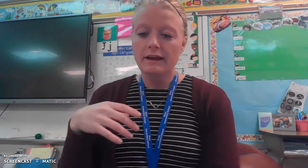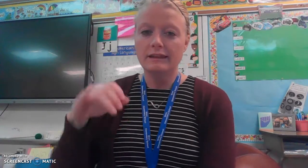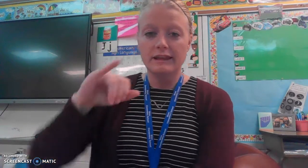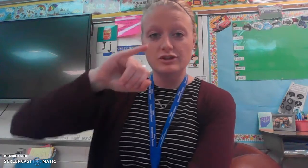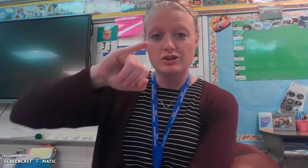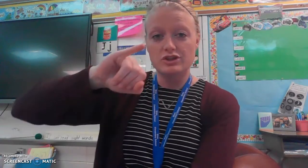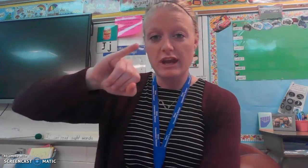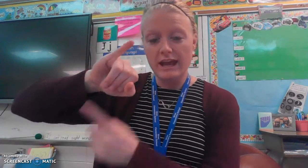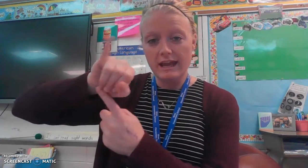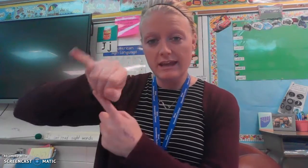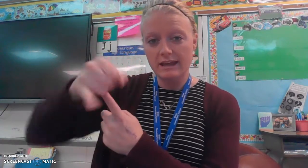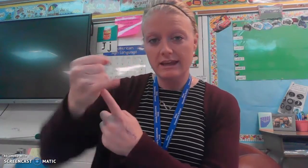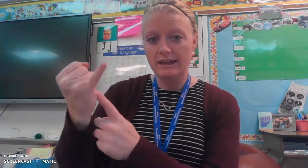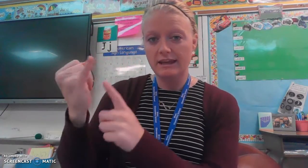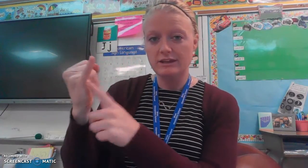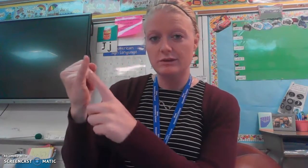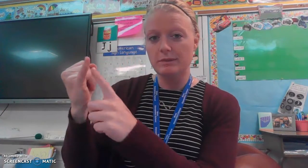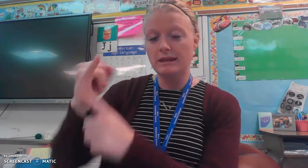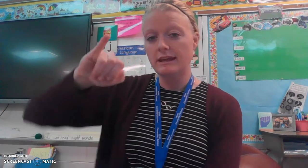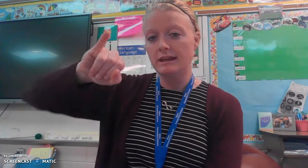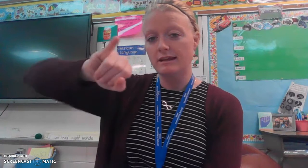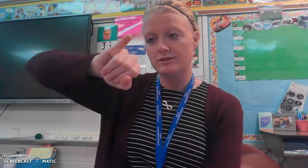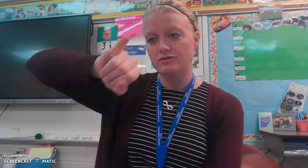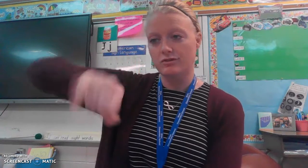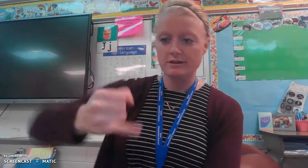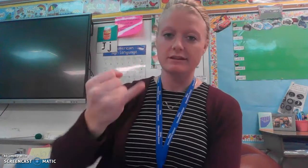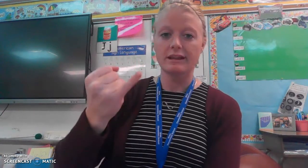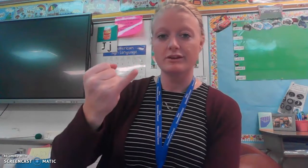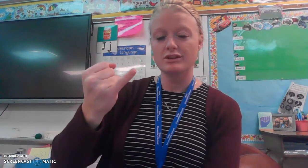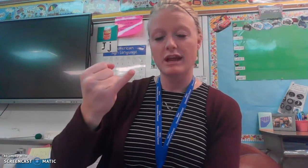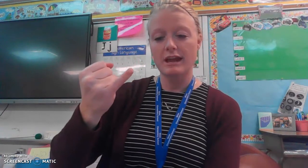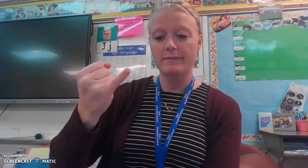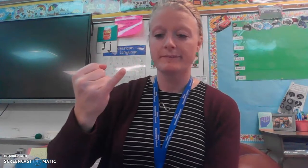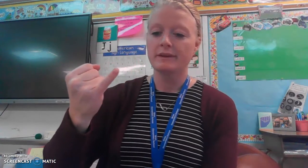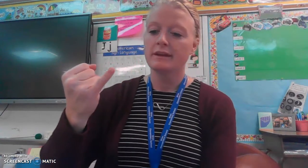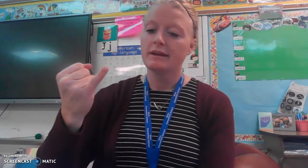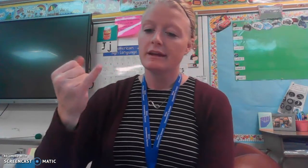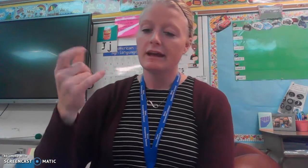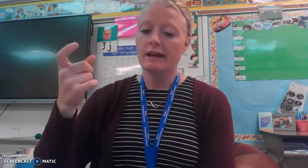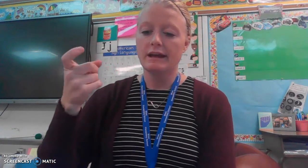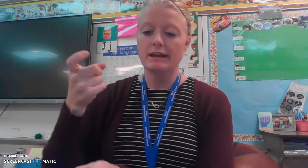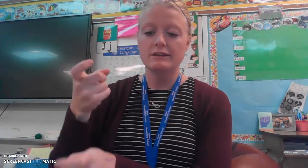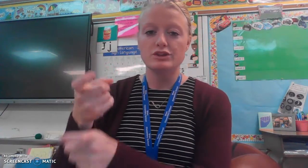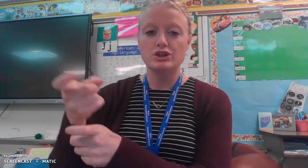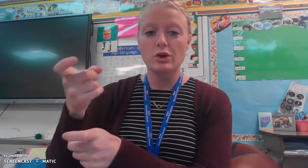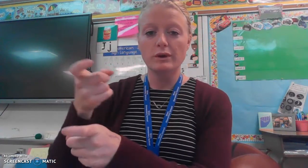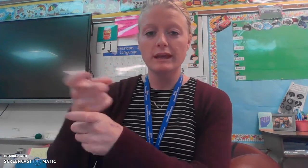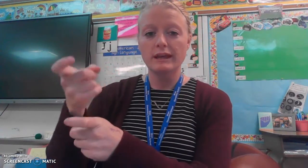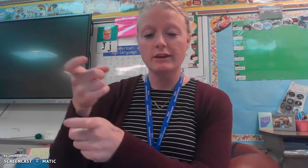And then J is your pinky, just draws the letter J. Is joking